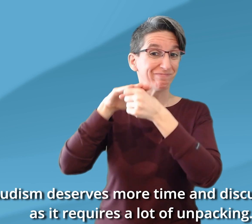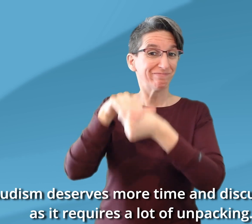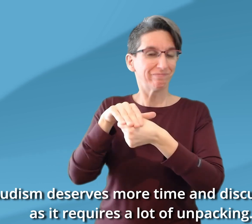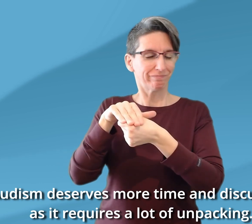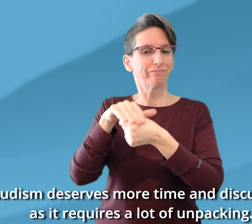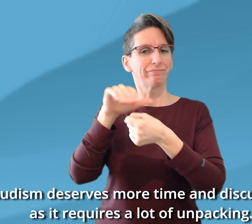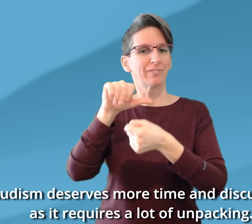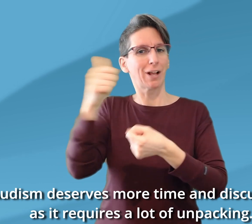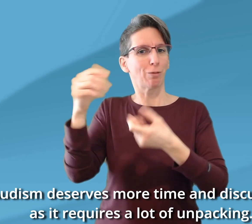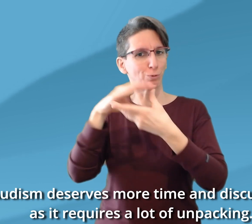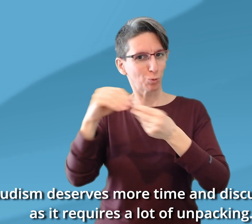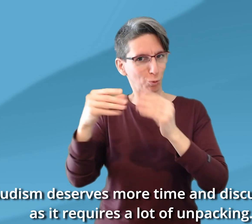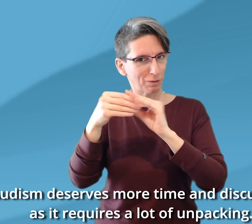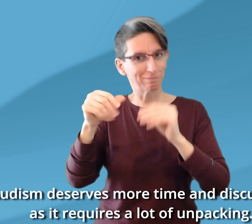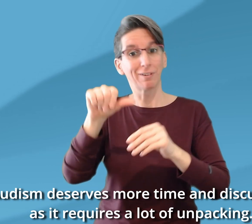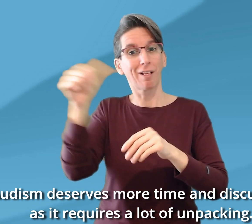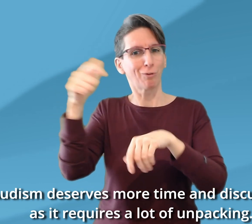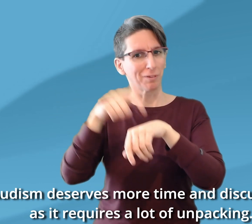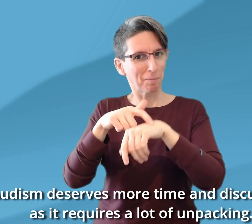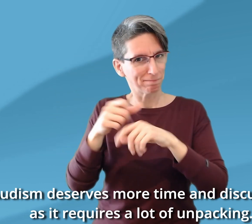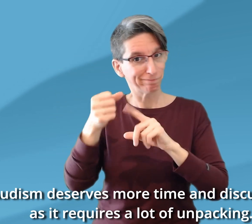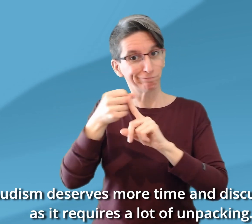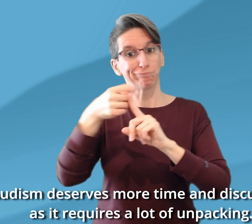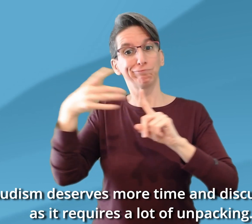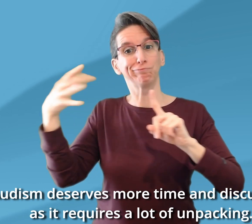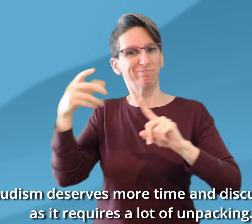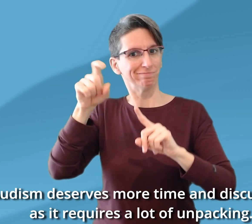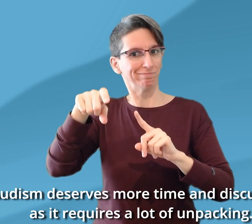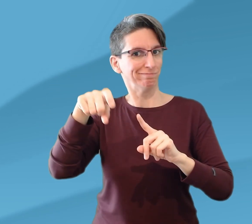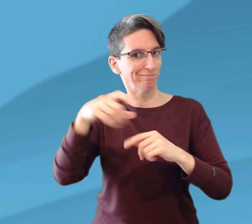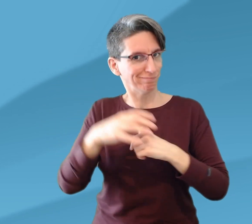Autism deserves more time and discussion as it requires a lot of unpacking.